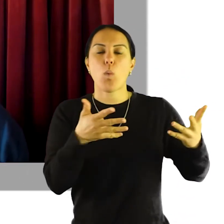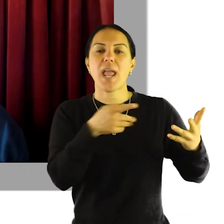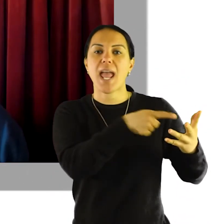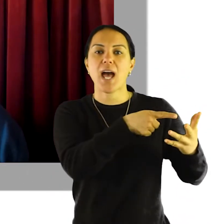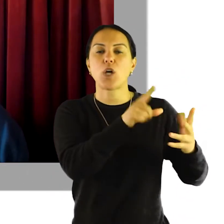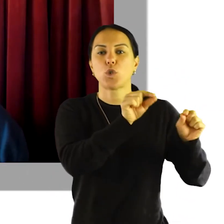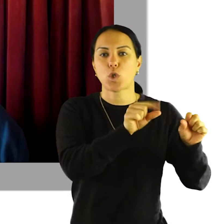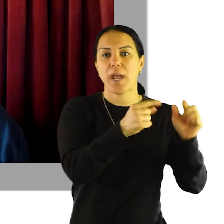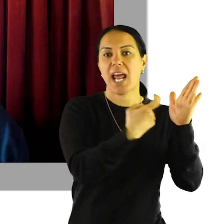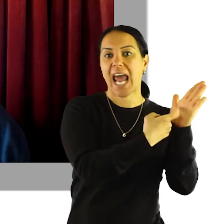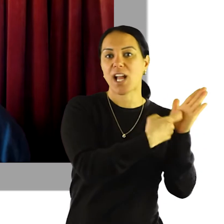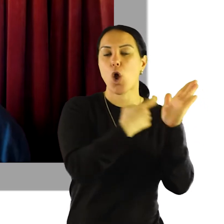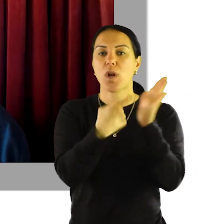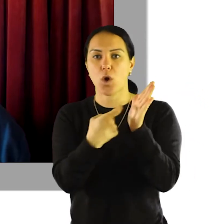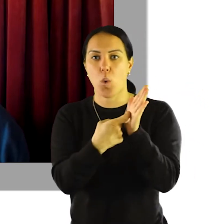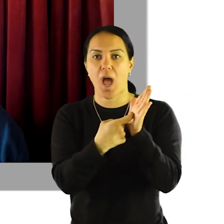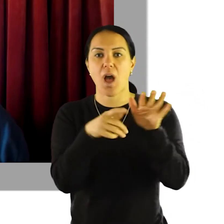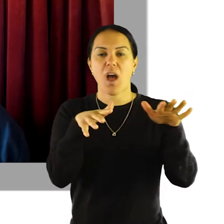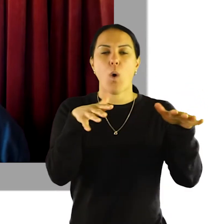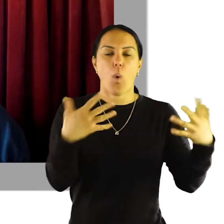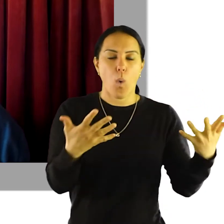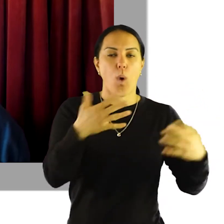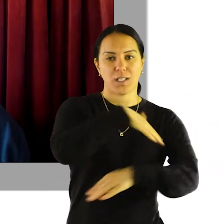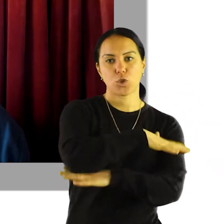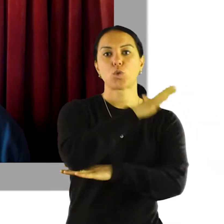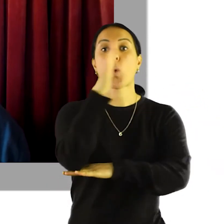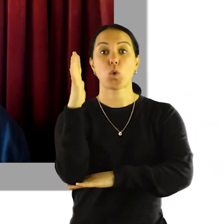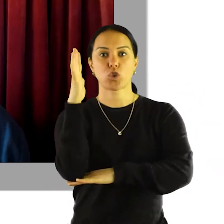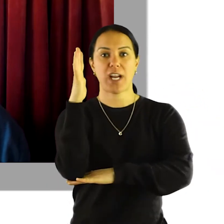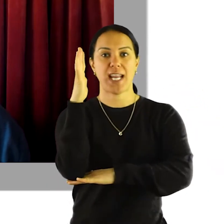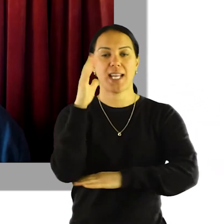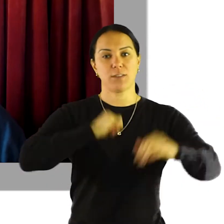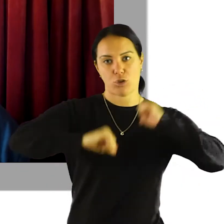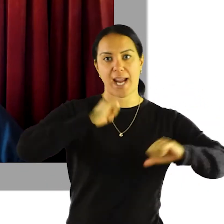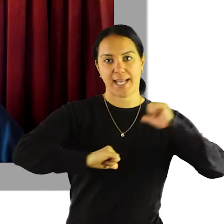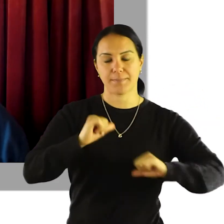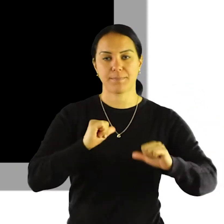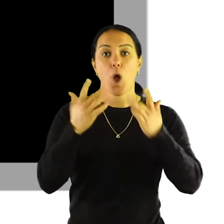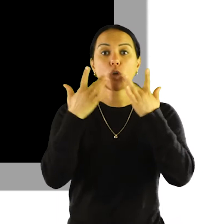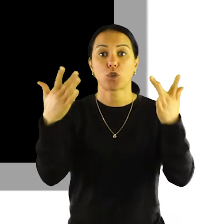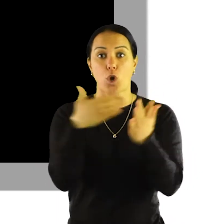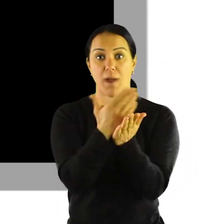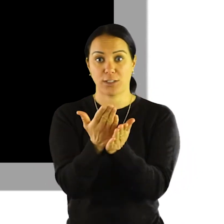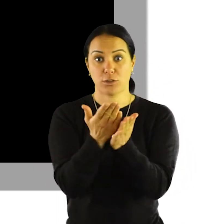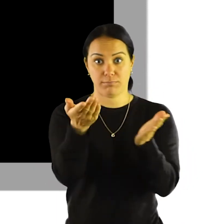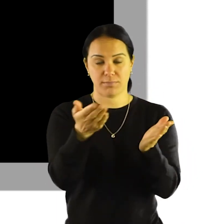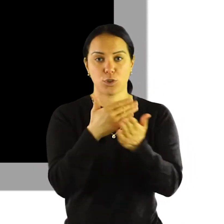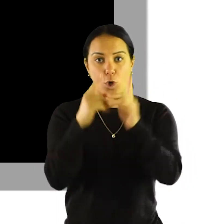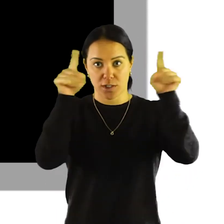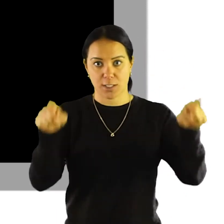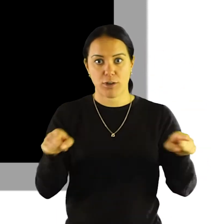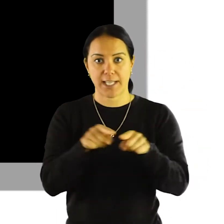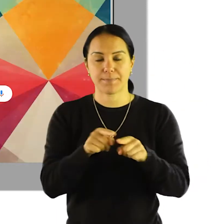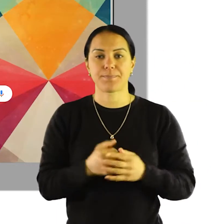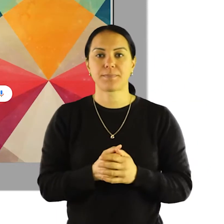your Rākau Roroa or tall trees training. Let me share my screen now for you. The first thing you need to